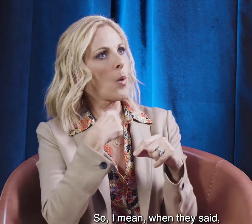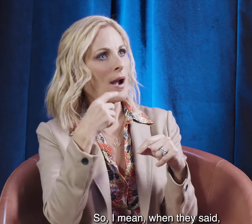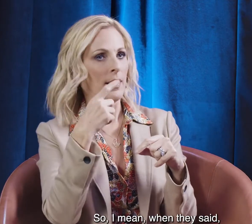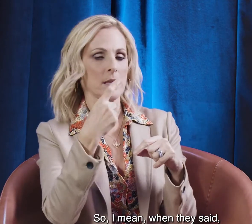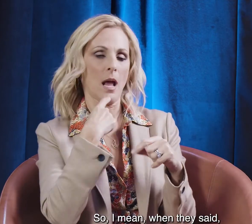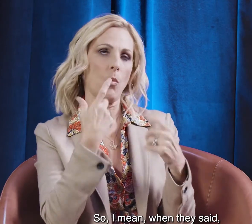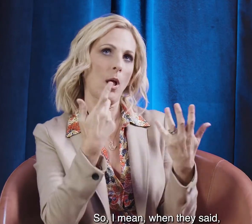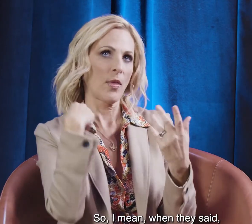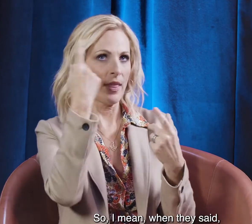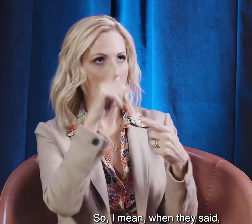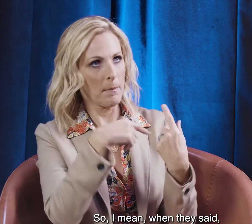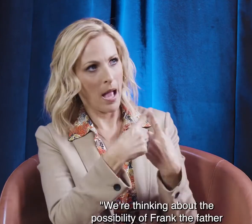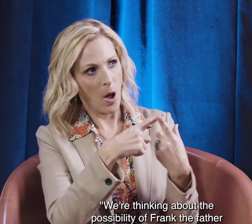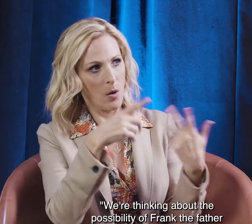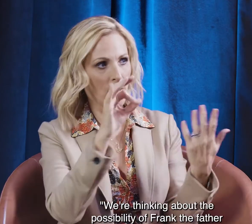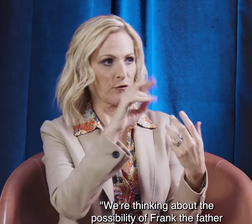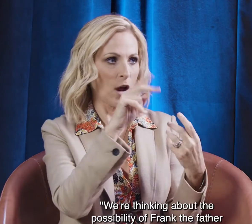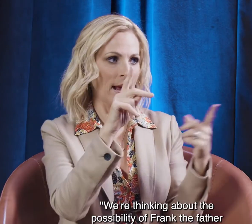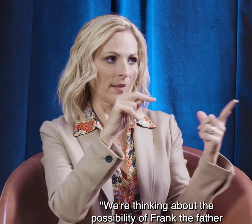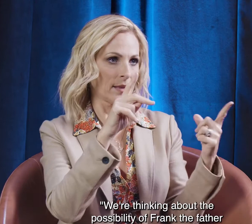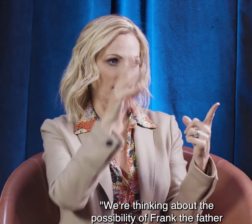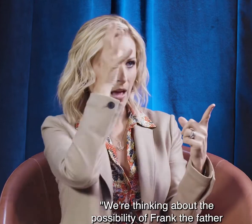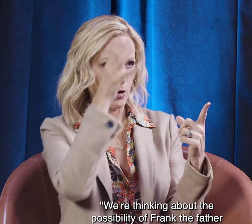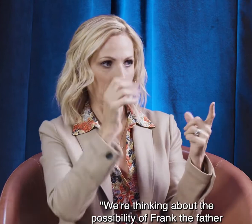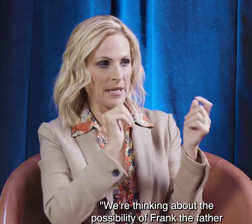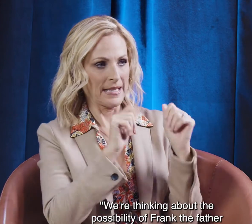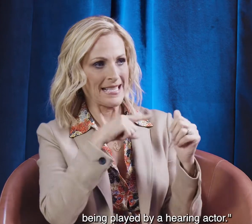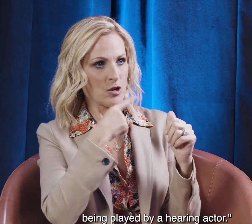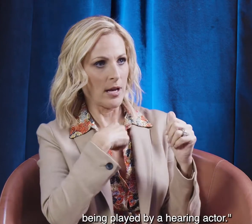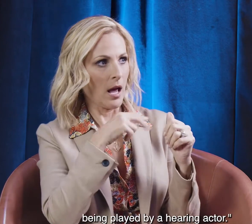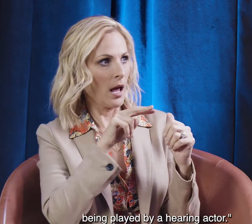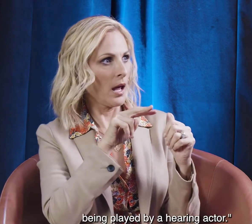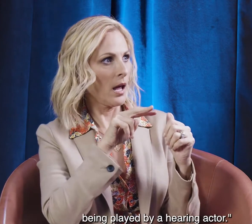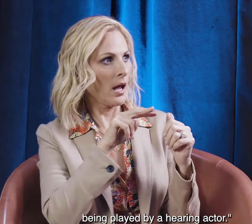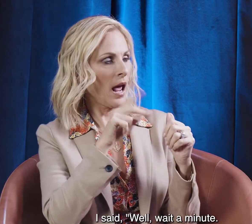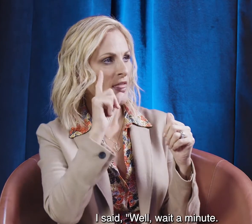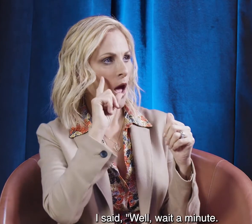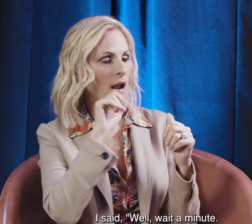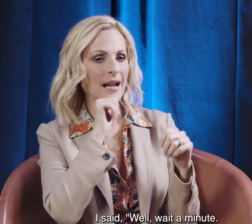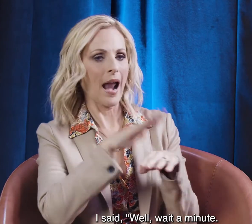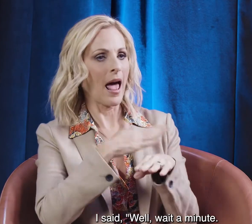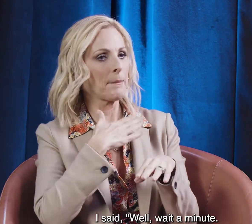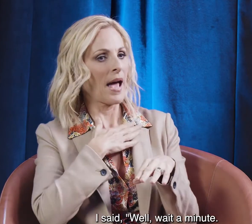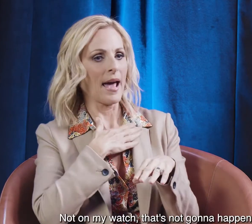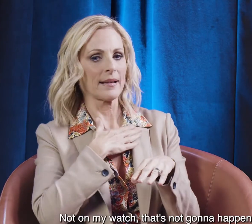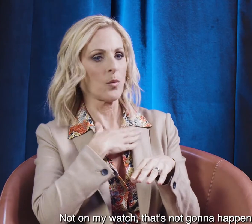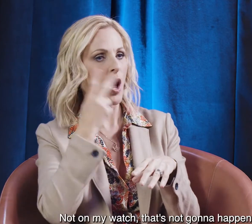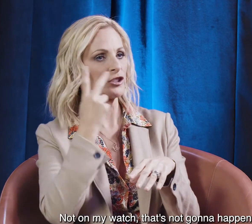So, I mean, when they said, we're thinking about the possibility of Frank, the father, being played by a hearing actor, I said, well, wait a minute, not on